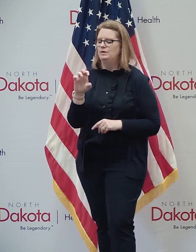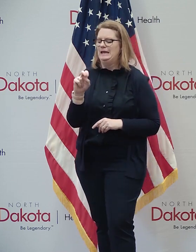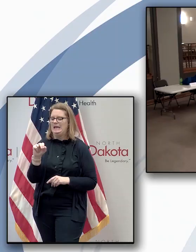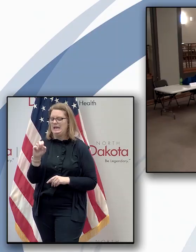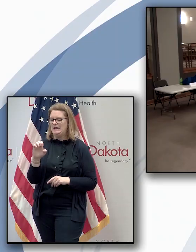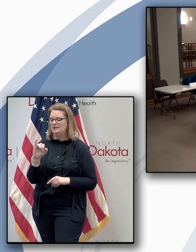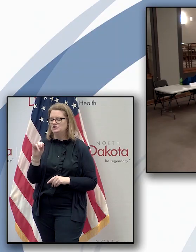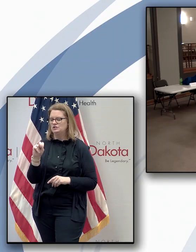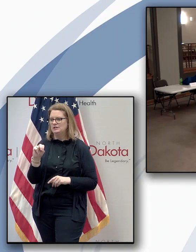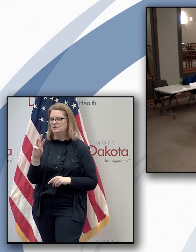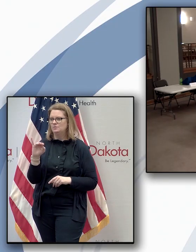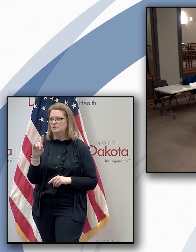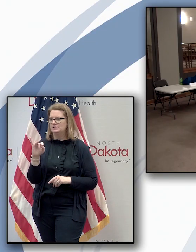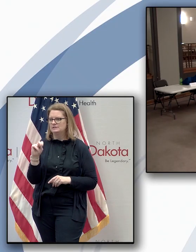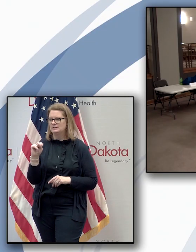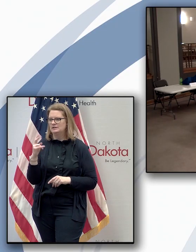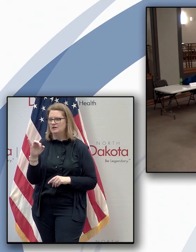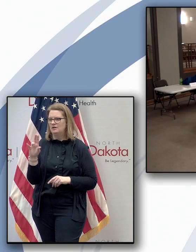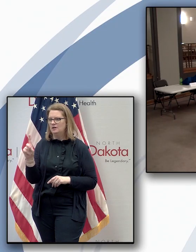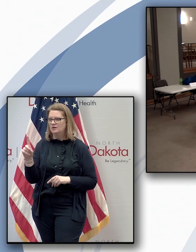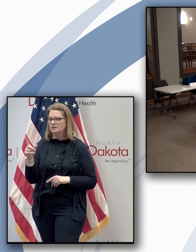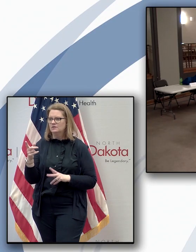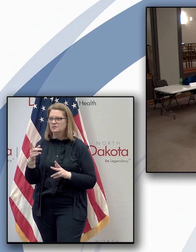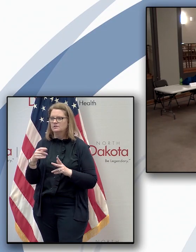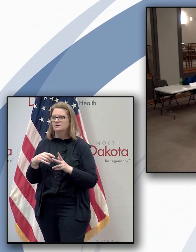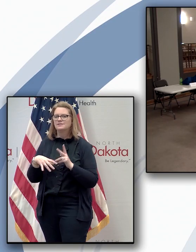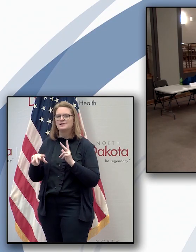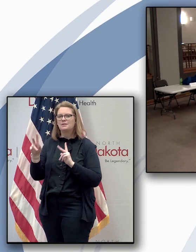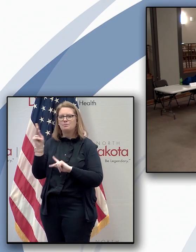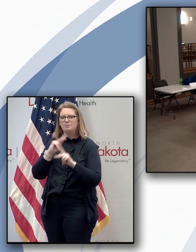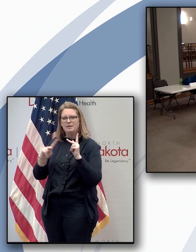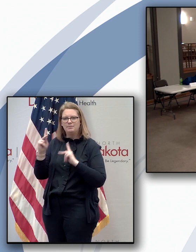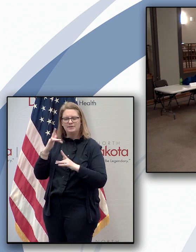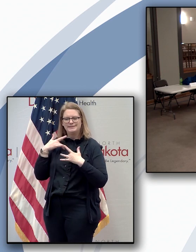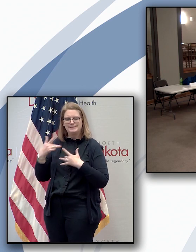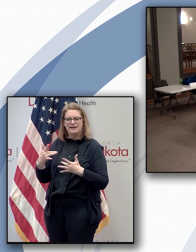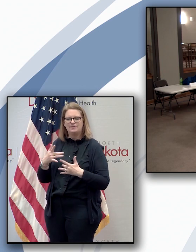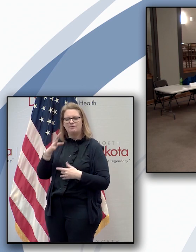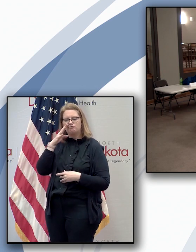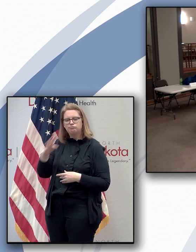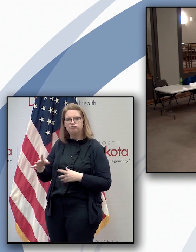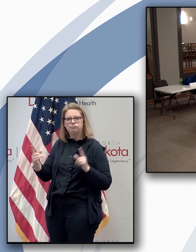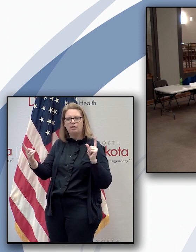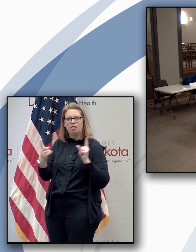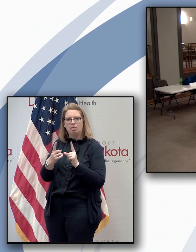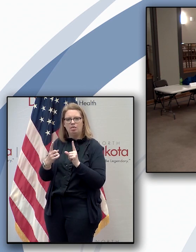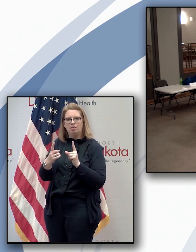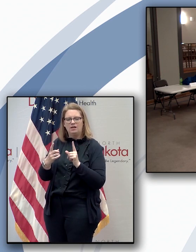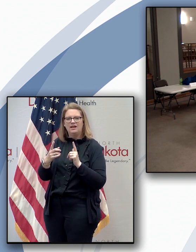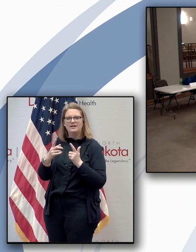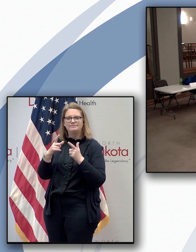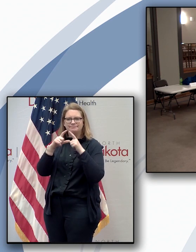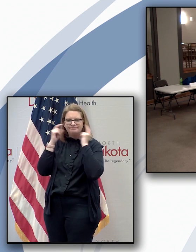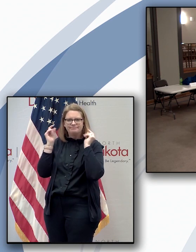to visit the White House? If so, what was it? No, we're not. We were not given an explanation.